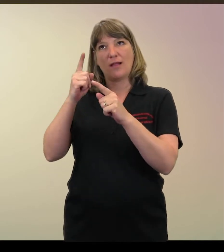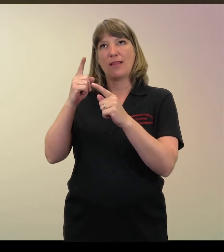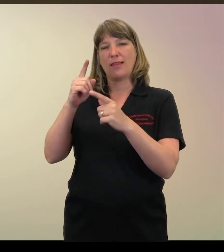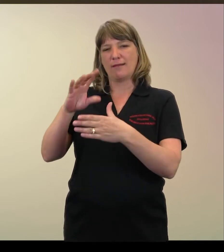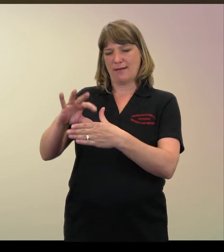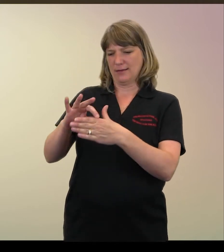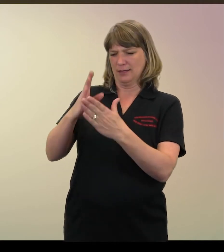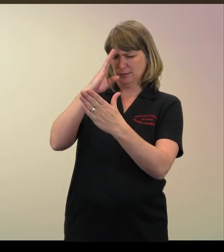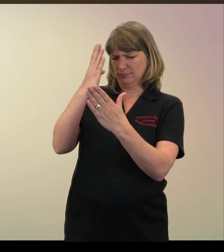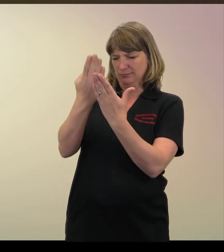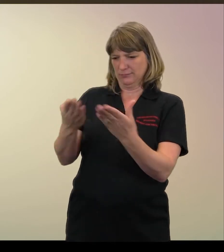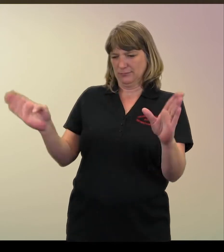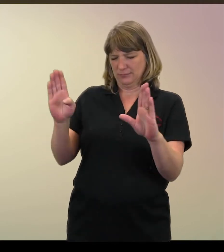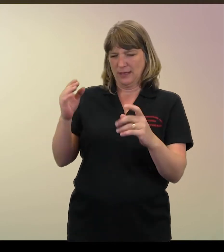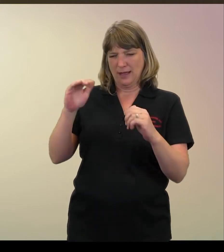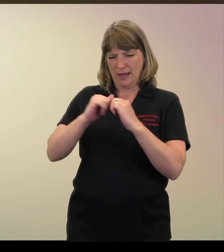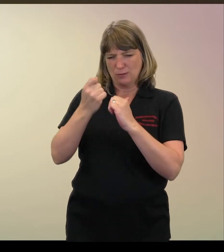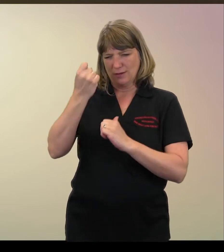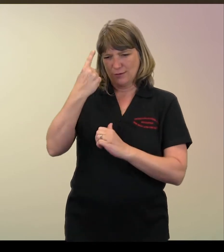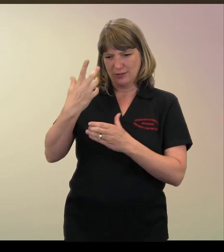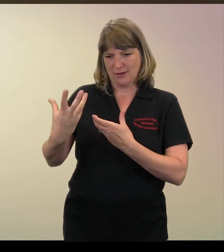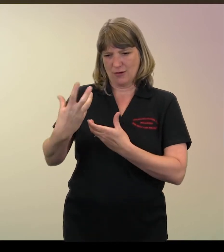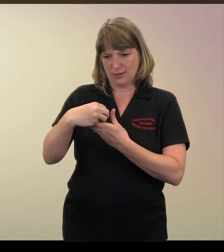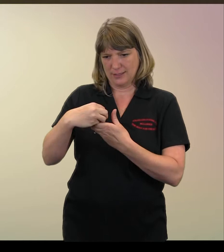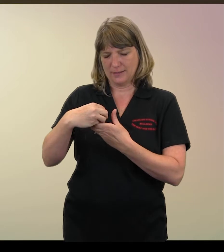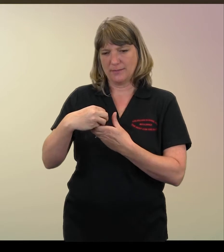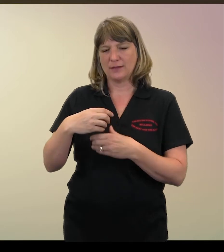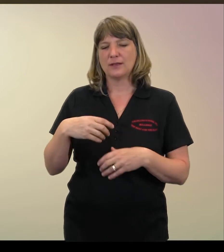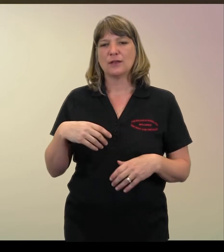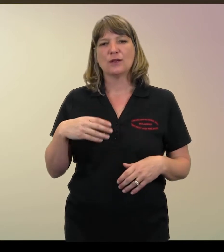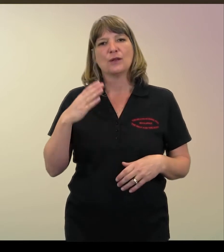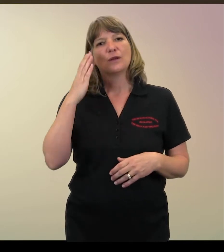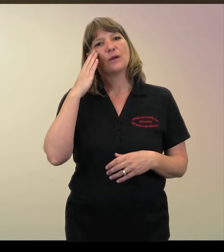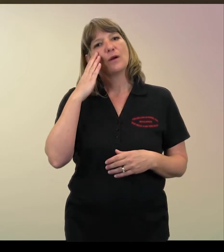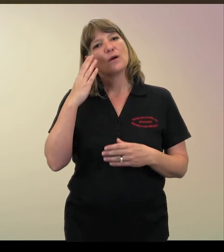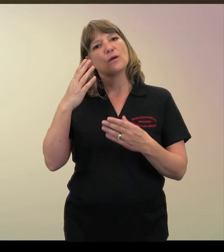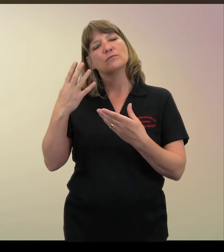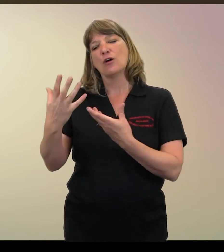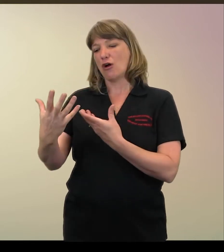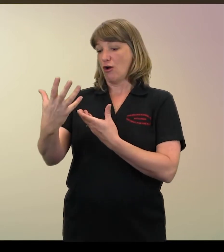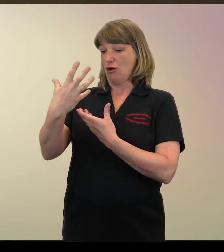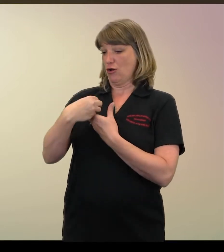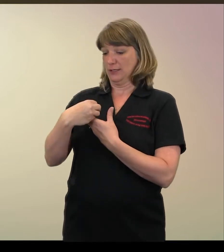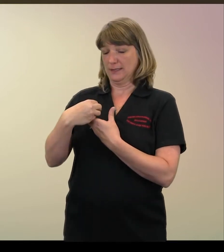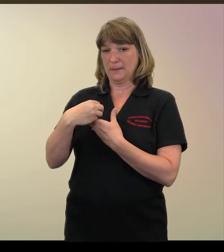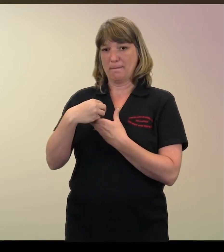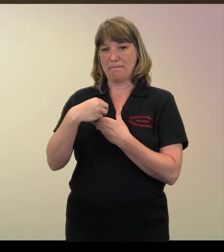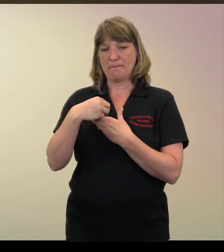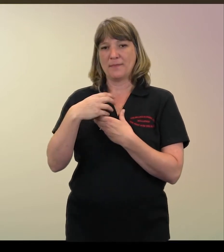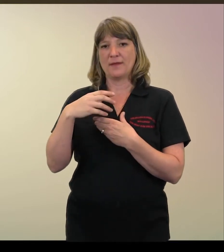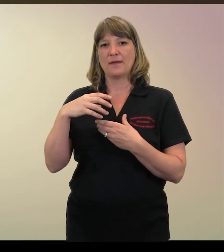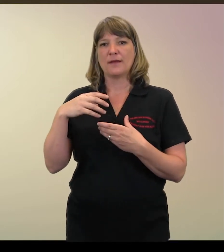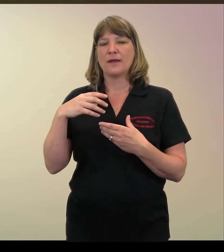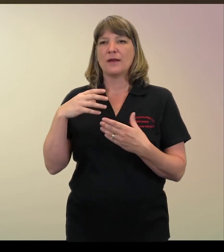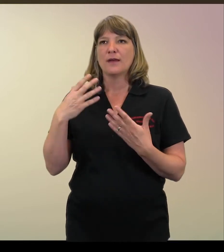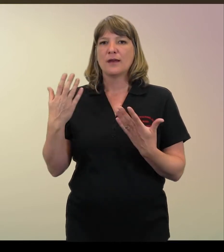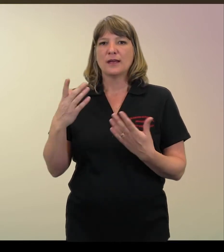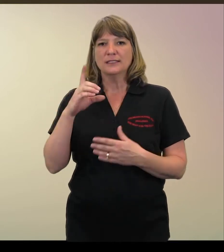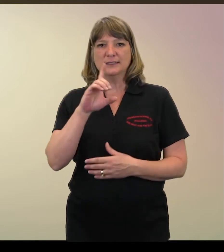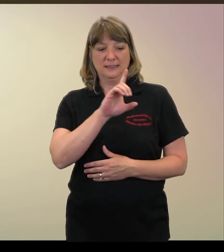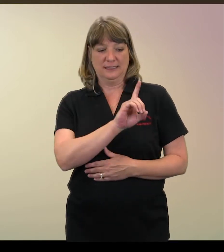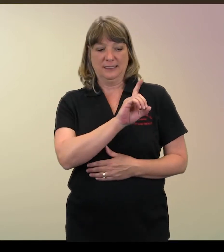broader context for understanding autism. When we talk about autism, those